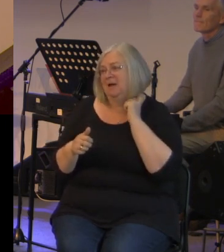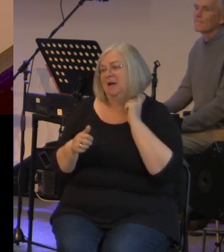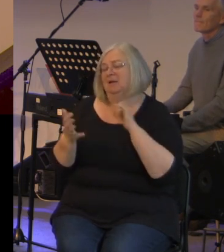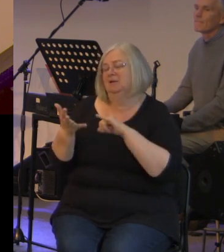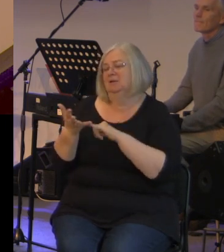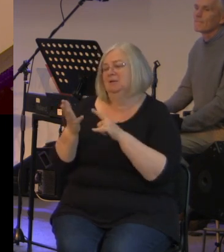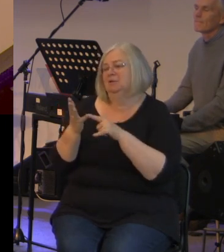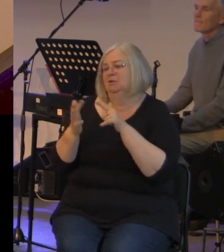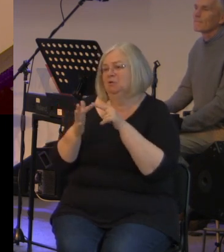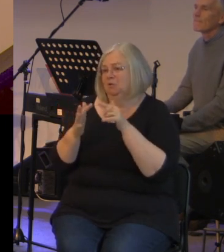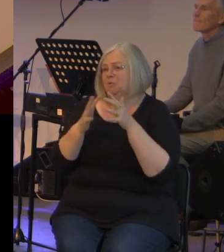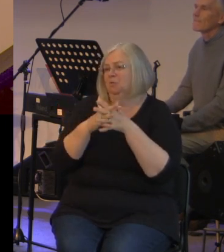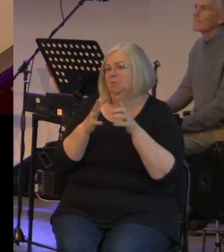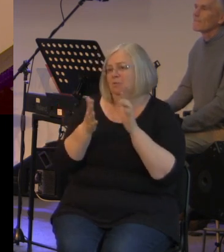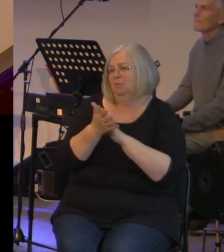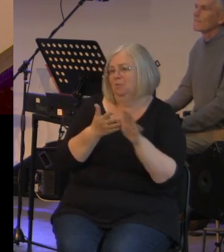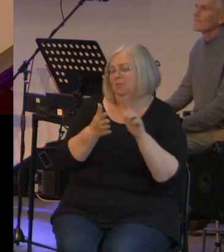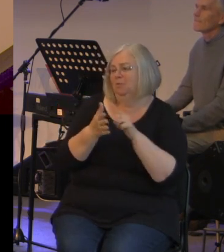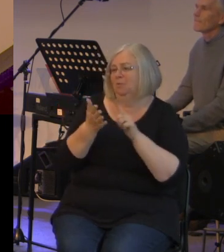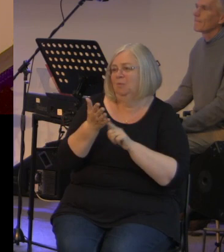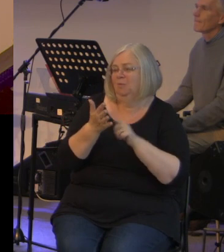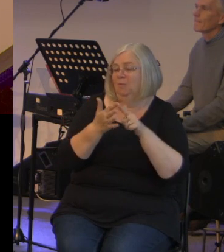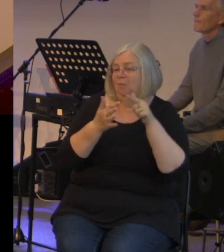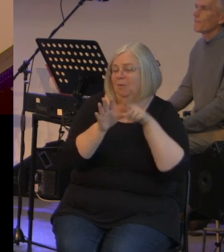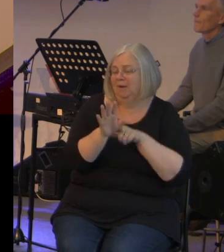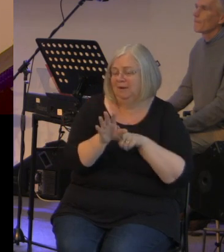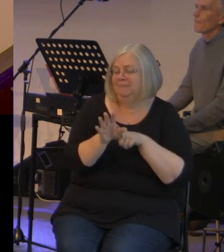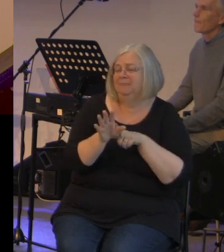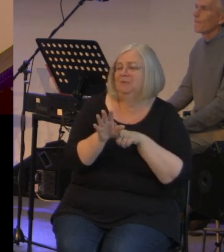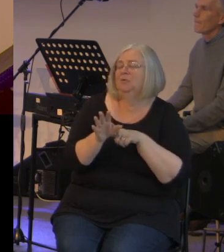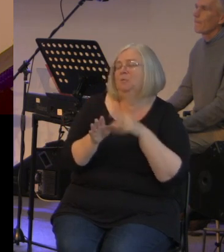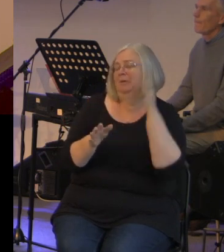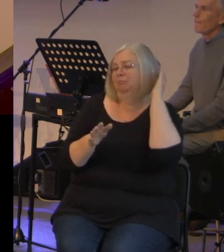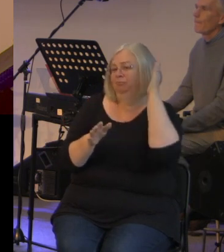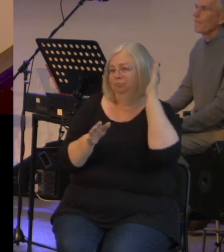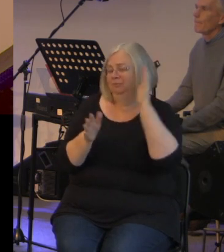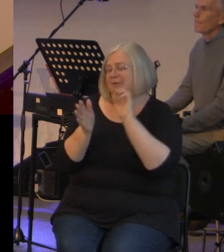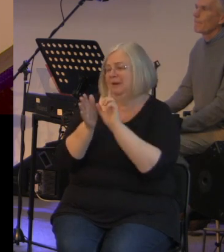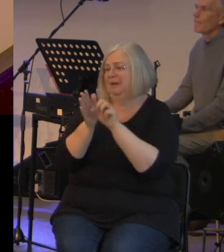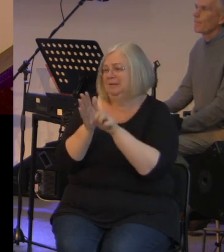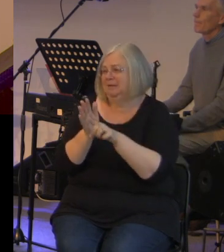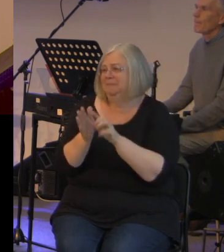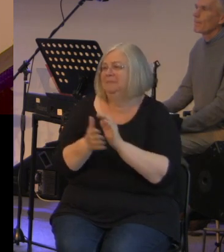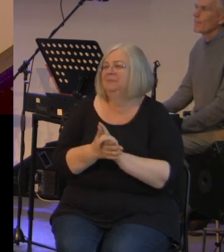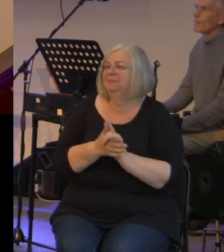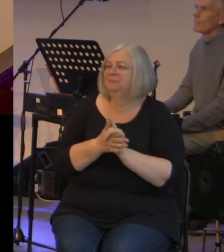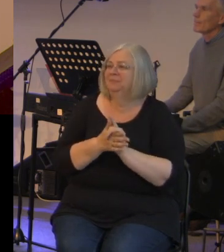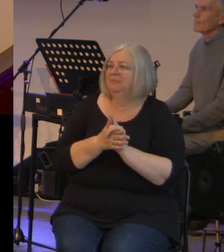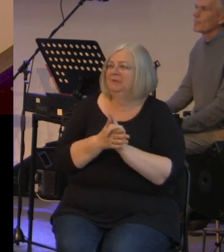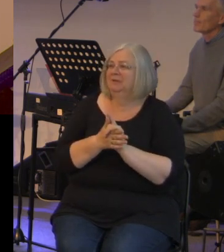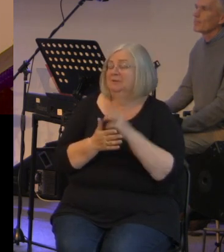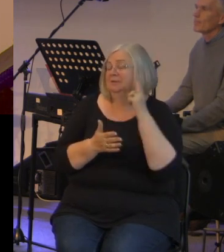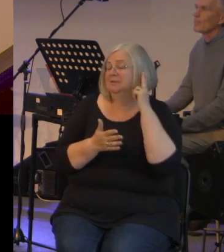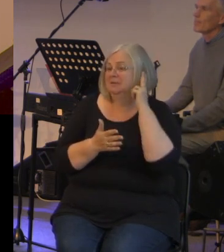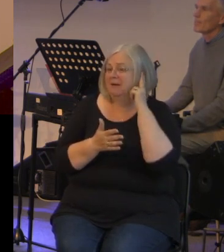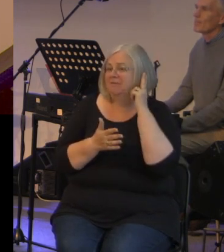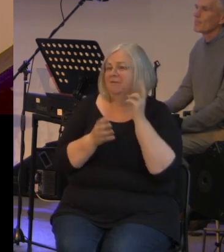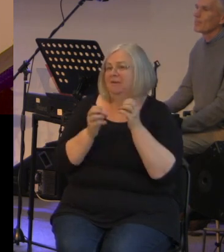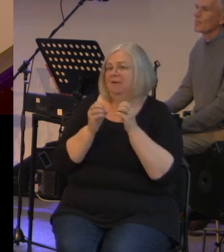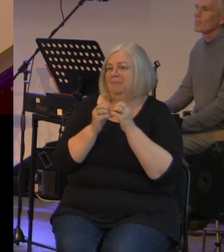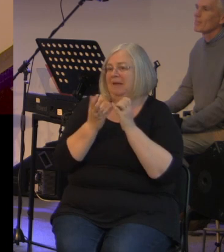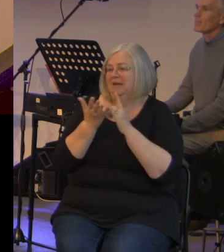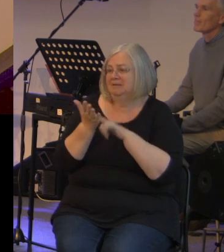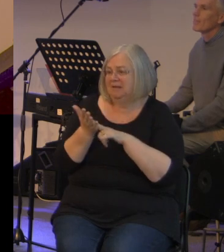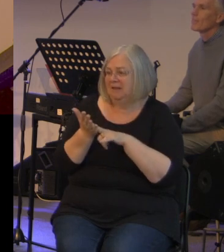little bit later. She's a deaf minister, and you, don't worry, we will have spoken